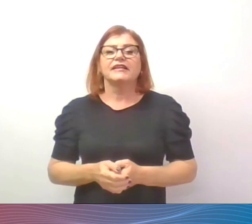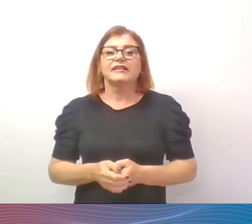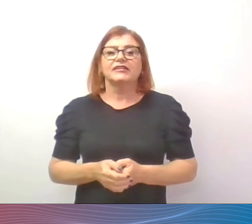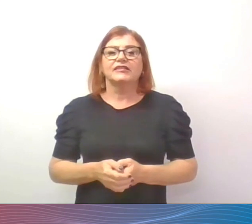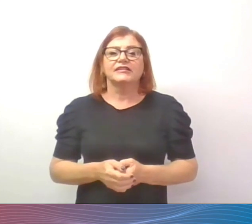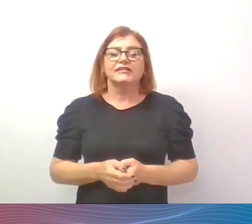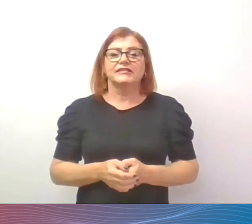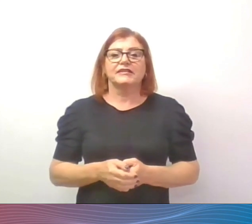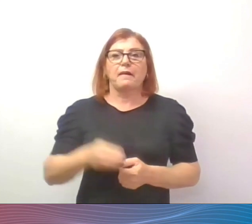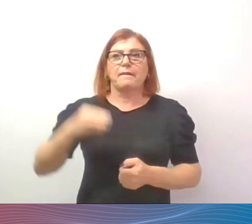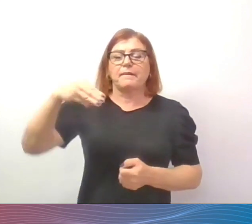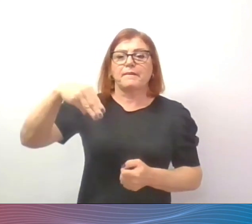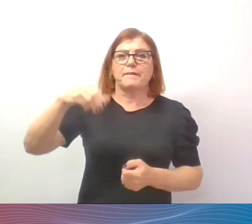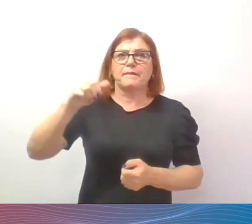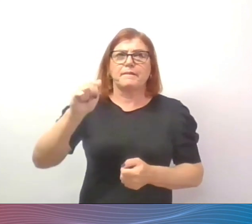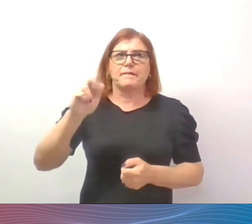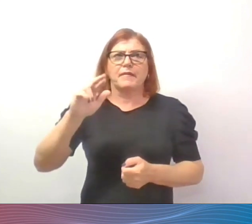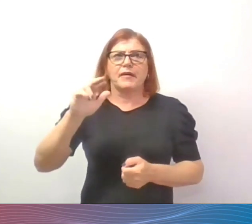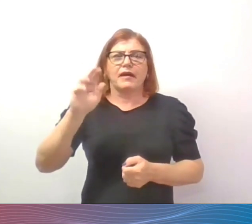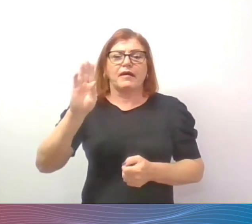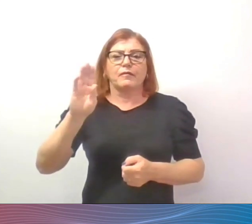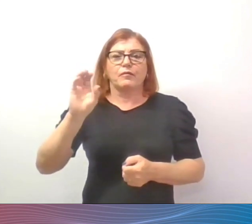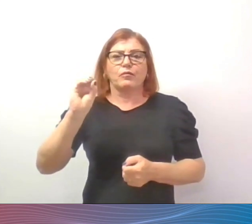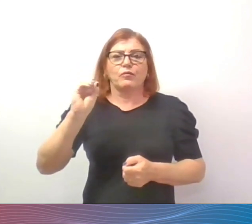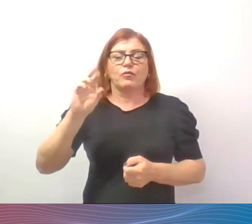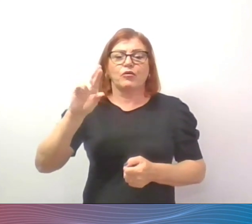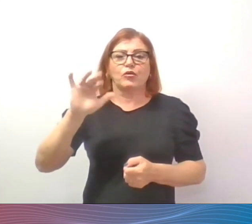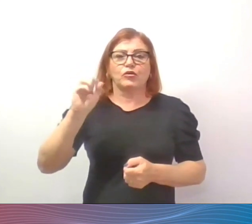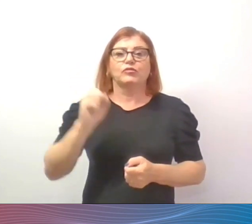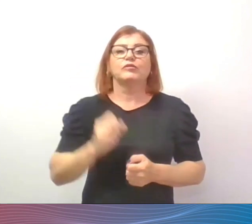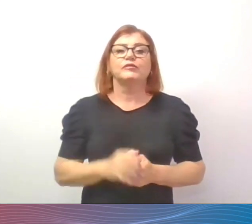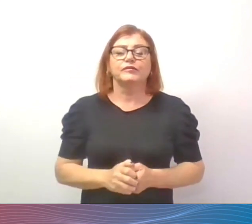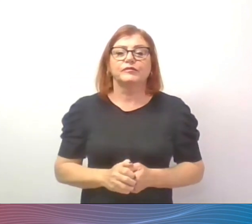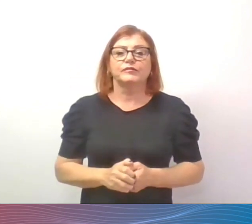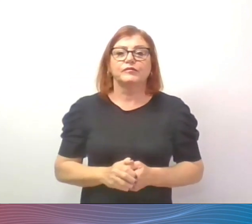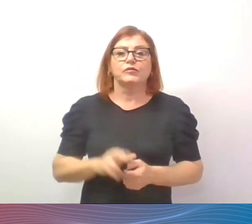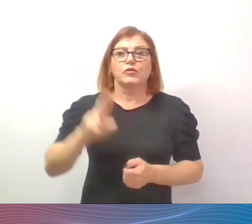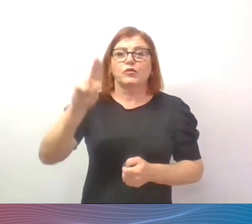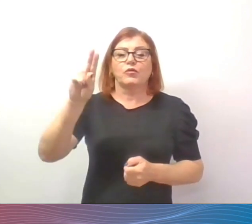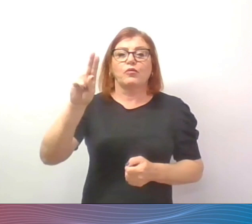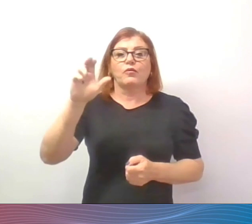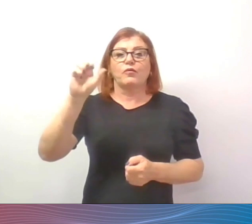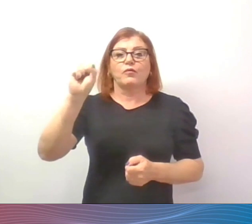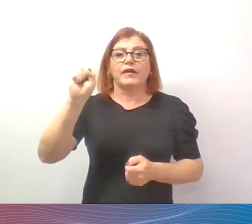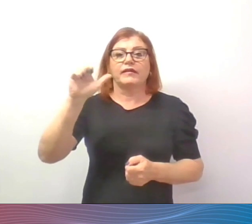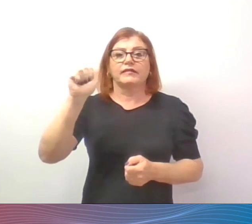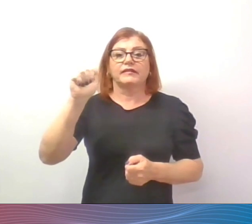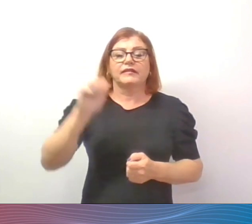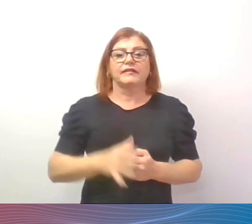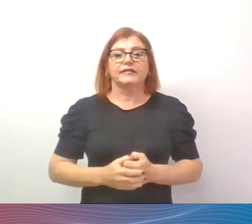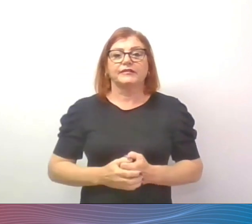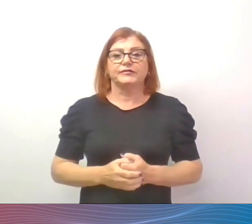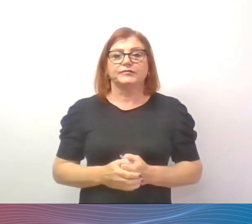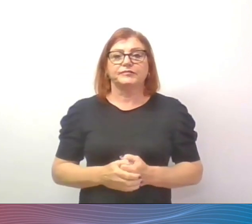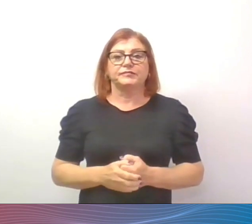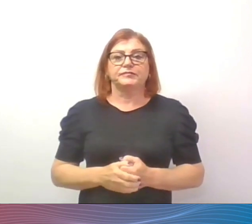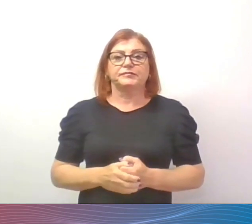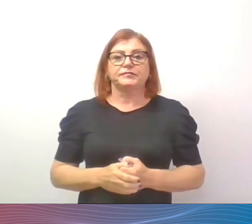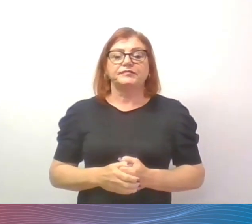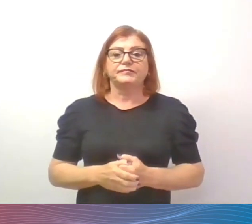Marlborough, Massachusetts, Estados Unidos. And we are sharing here from Marlborough, Massachusetts,